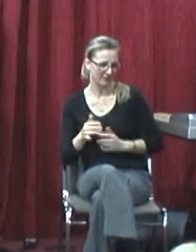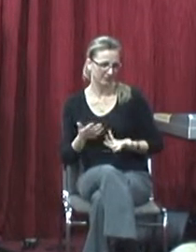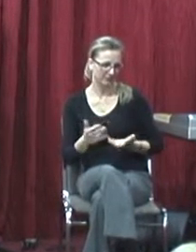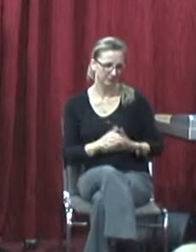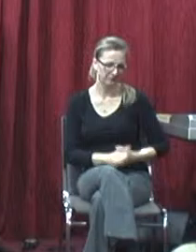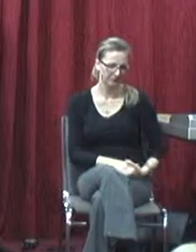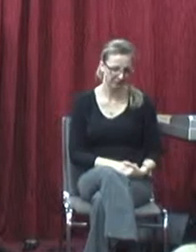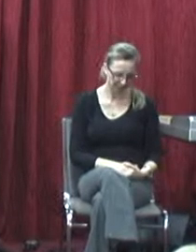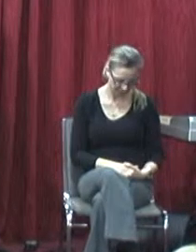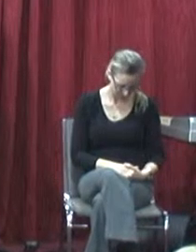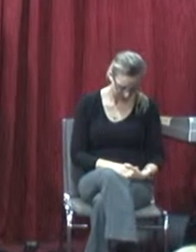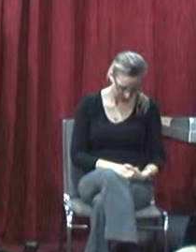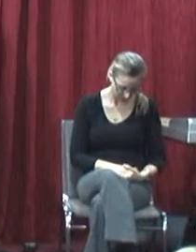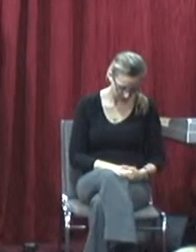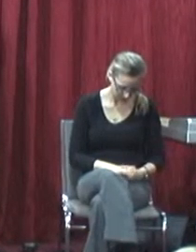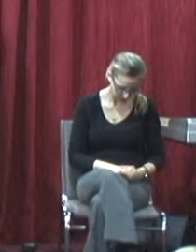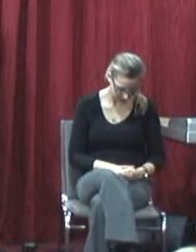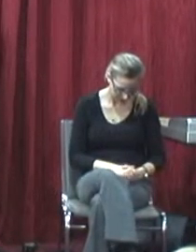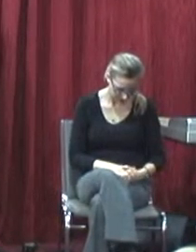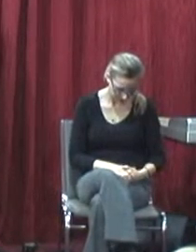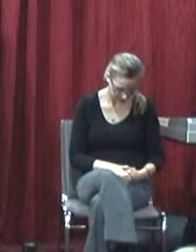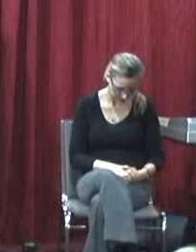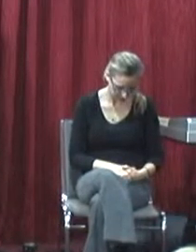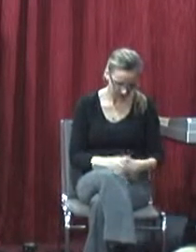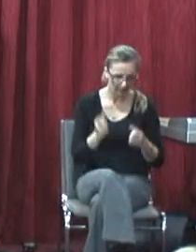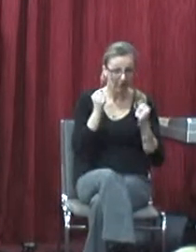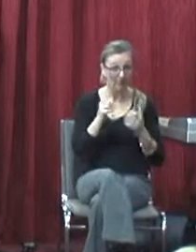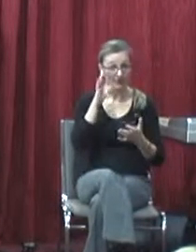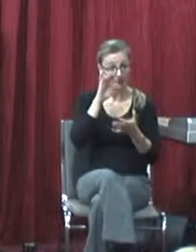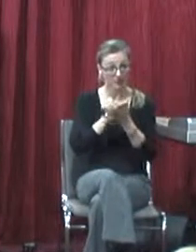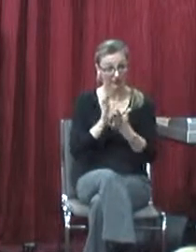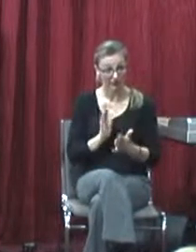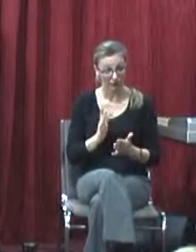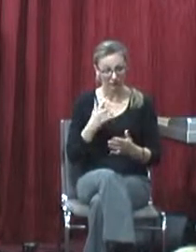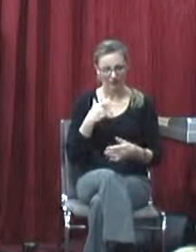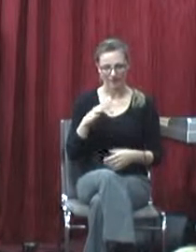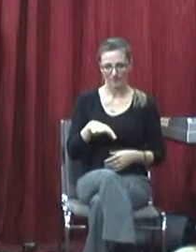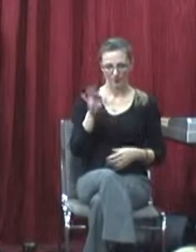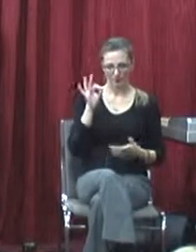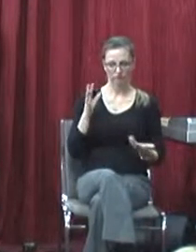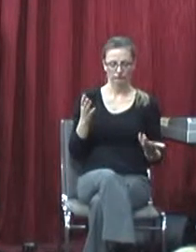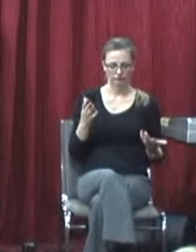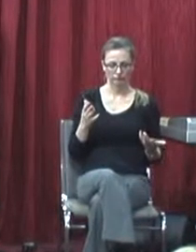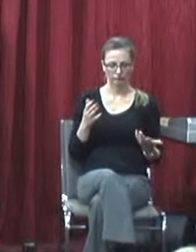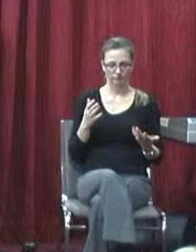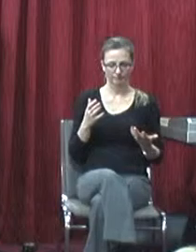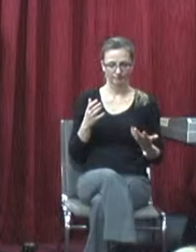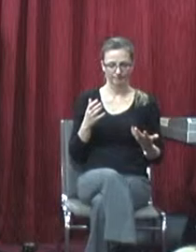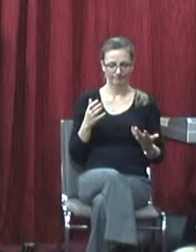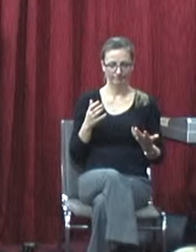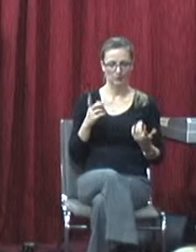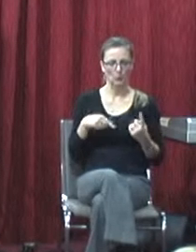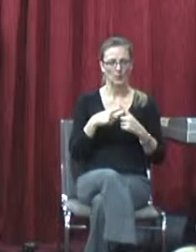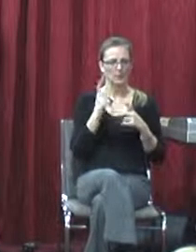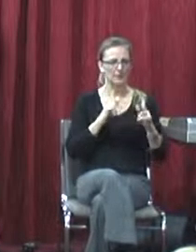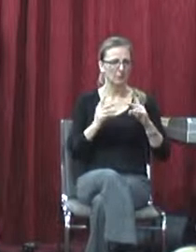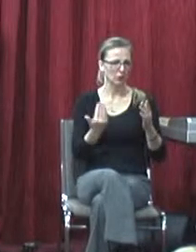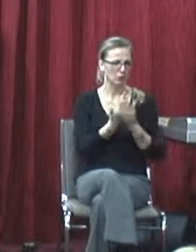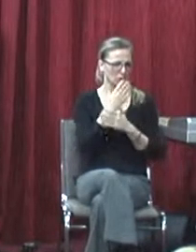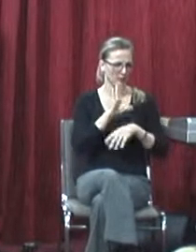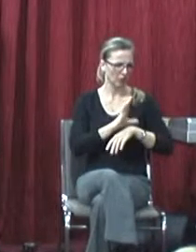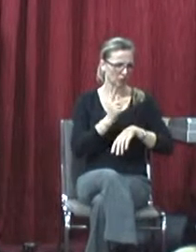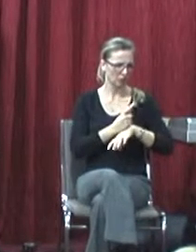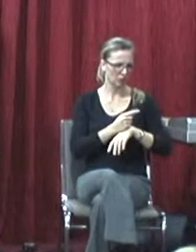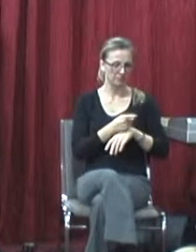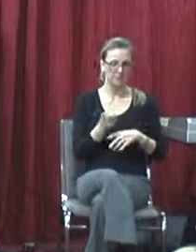other. Now, many believers, I found this, especially with people who are come new to the congregation, have the